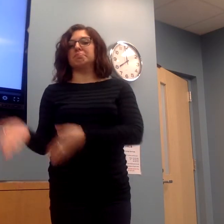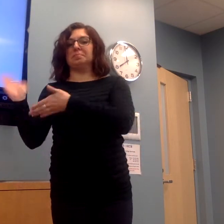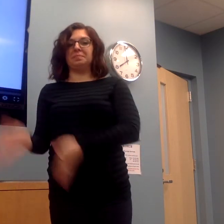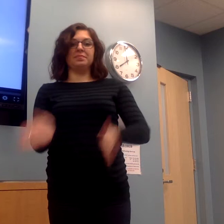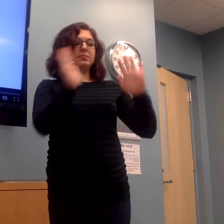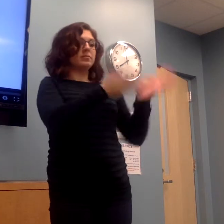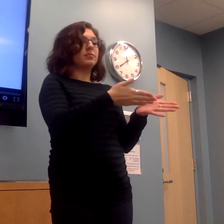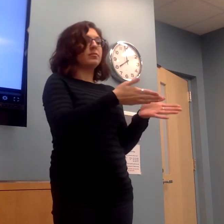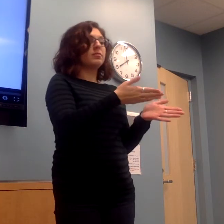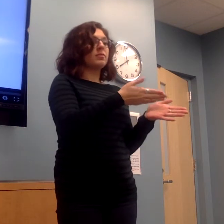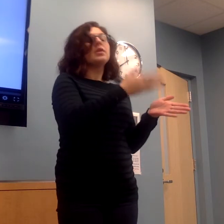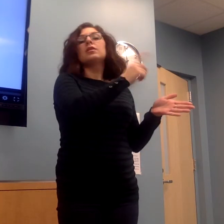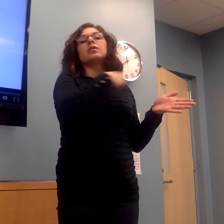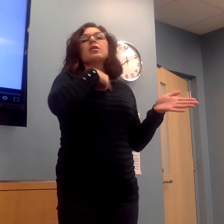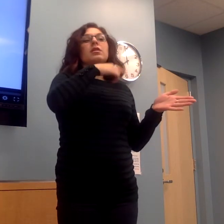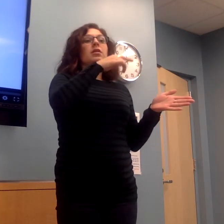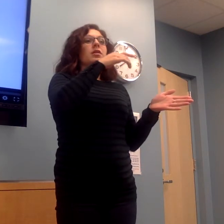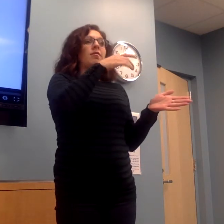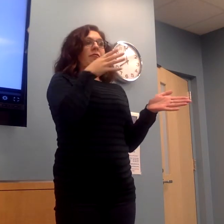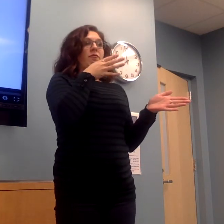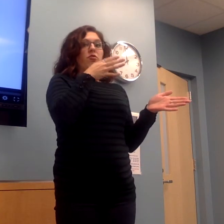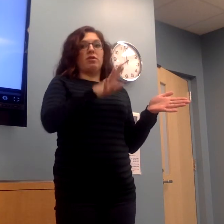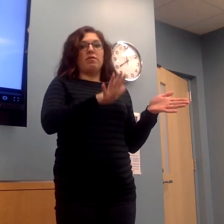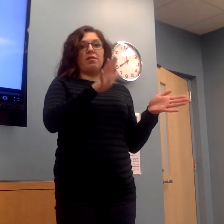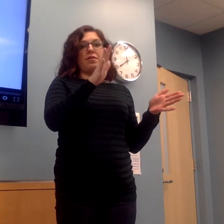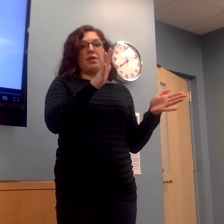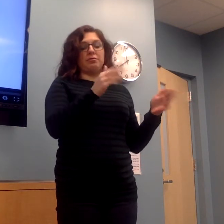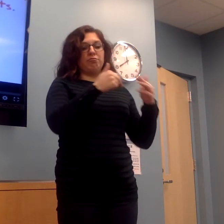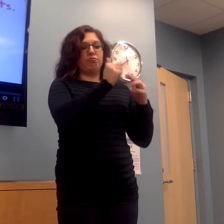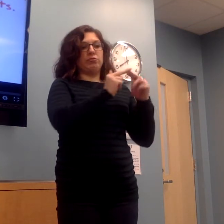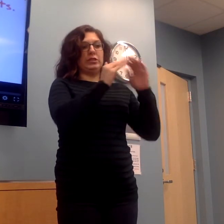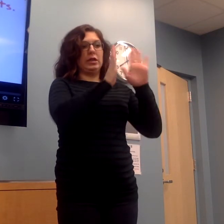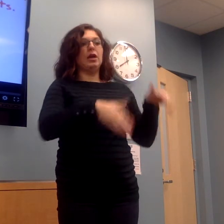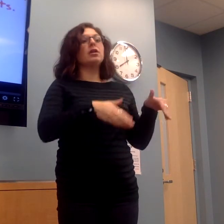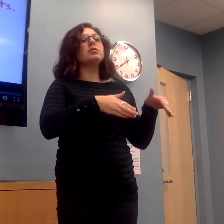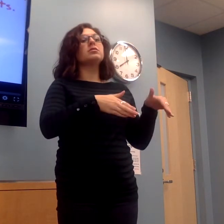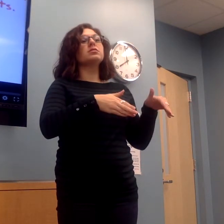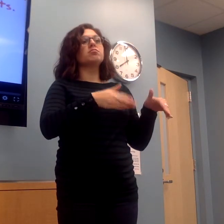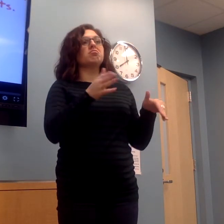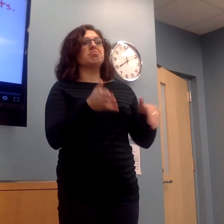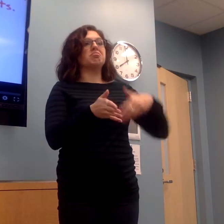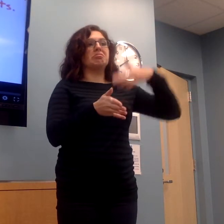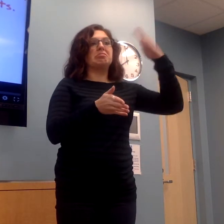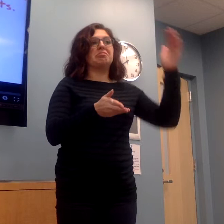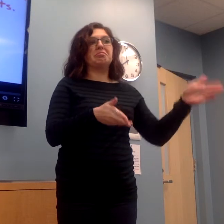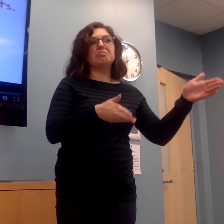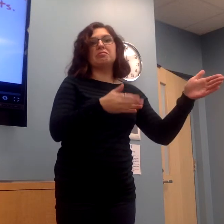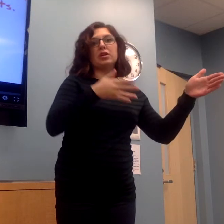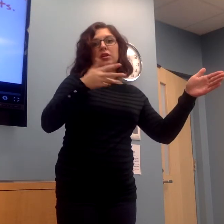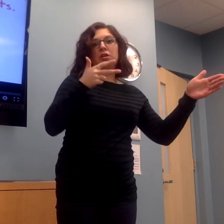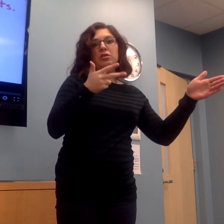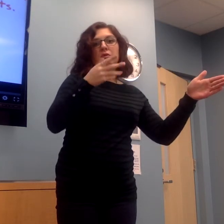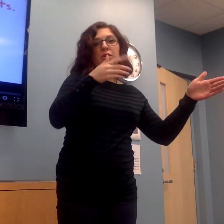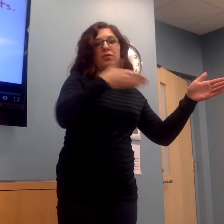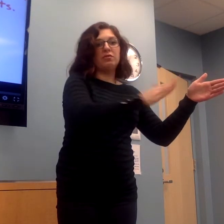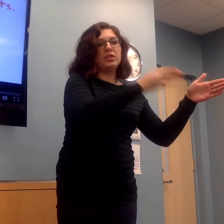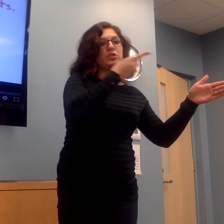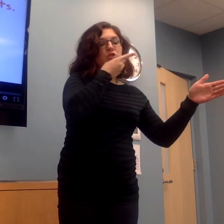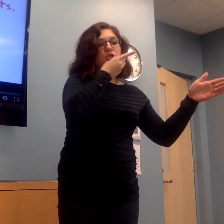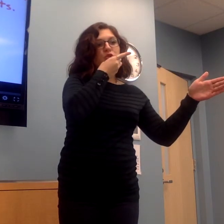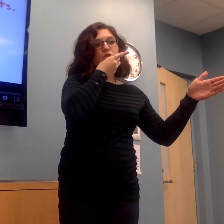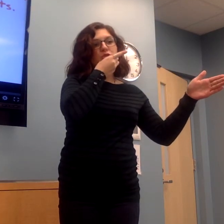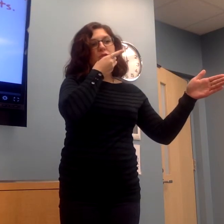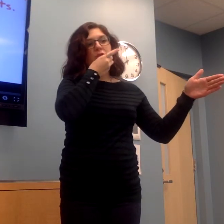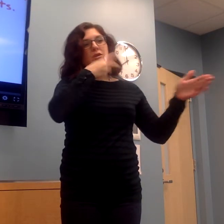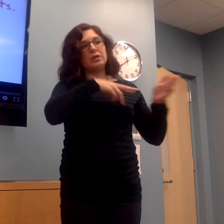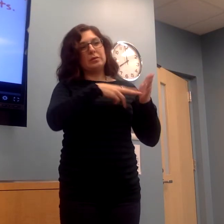he could have produced 3 fish dinners. This means that Skipper has comparative advantage in hut production. Now, some of you